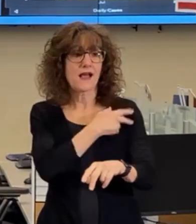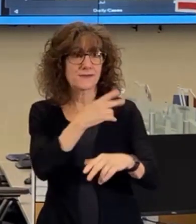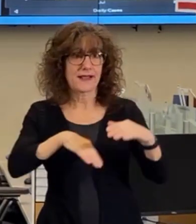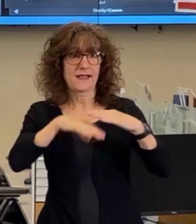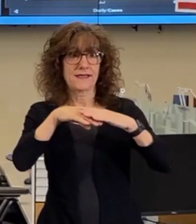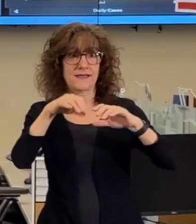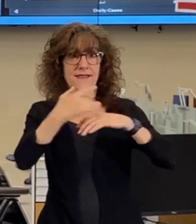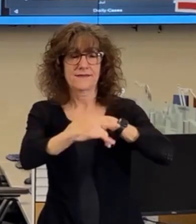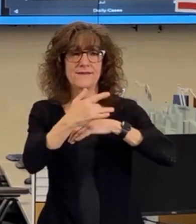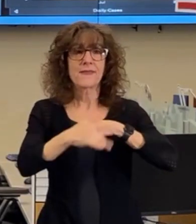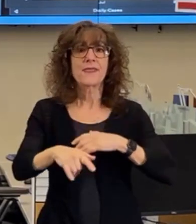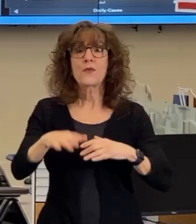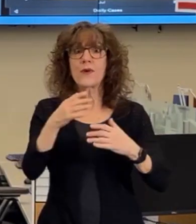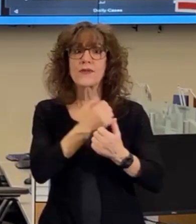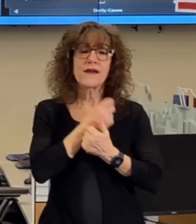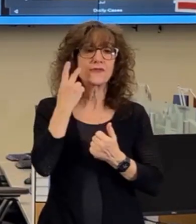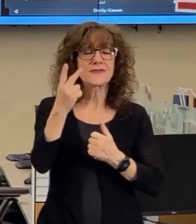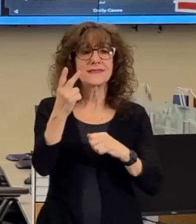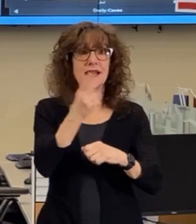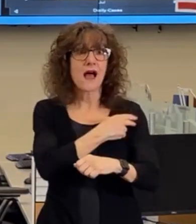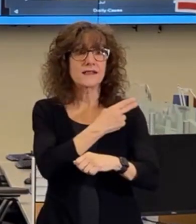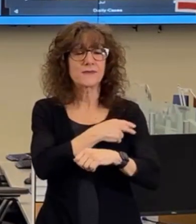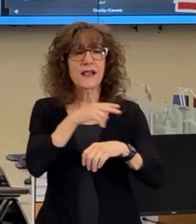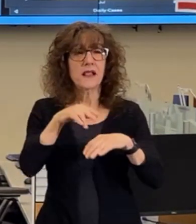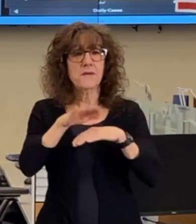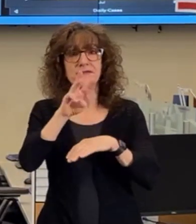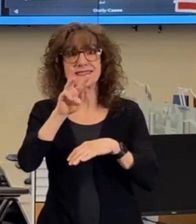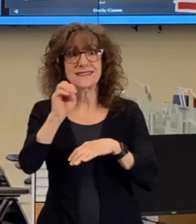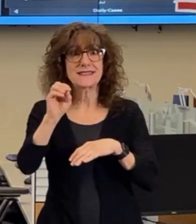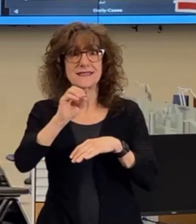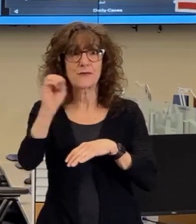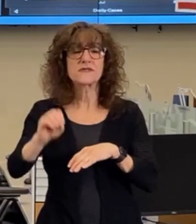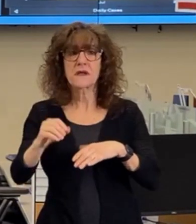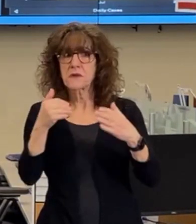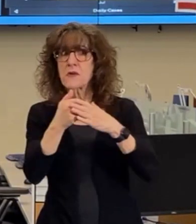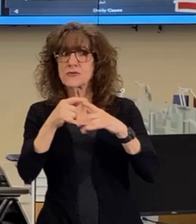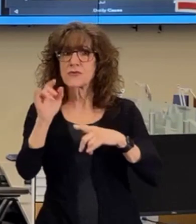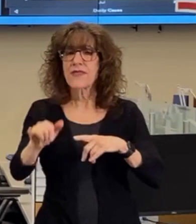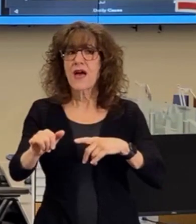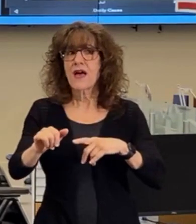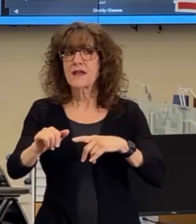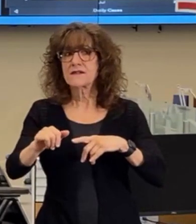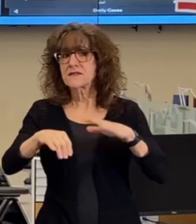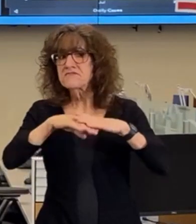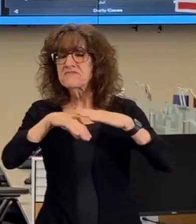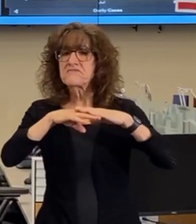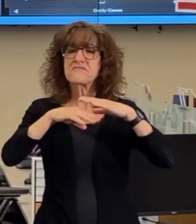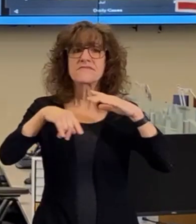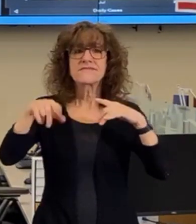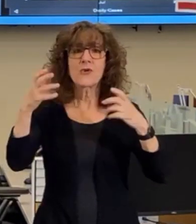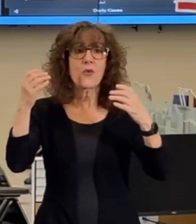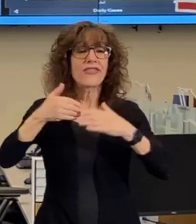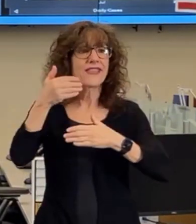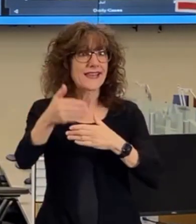capacity. We'd love to see our hospital capacity above 60%. We're getting very close to that right now, so that we end up in sort of the